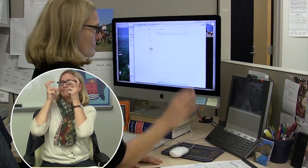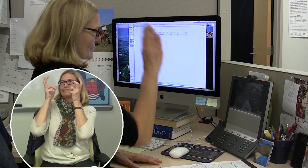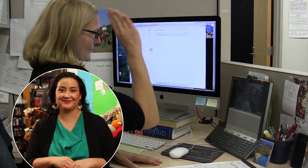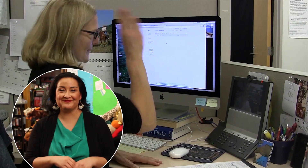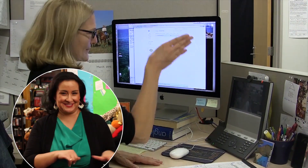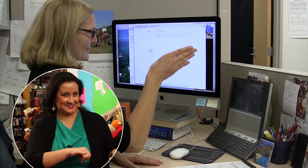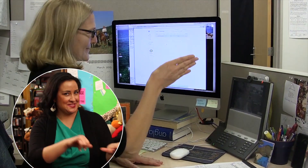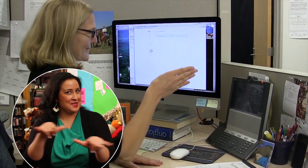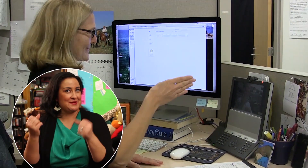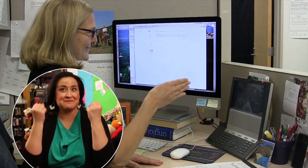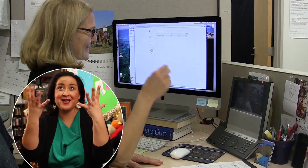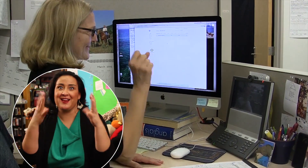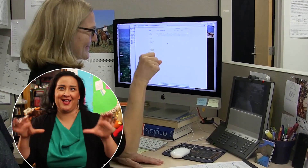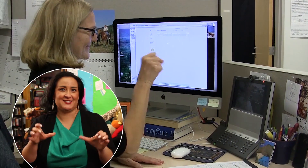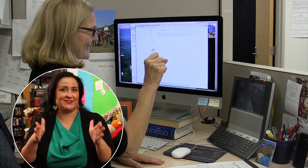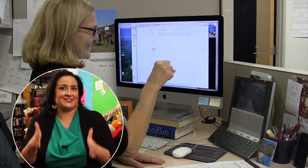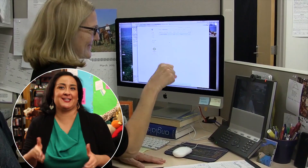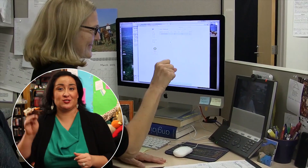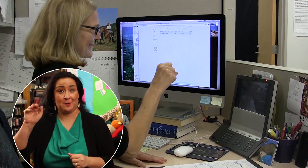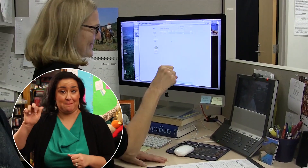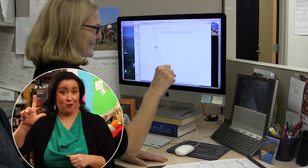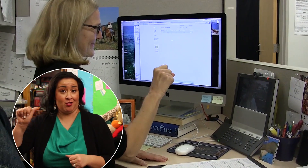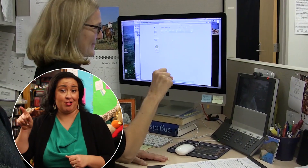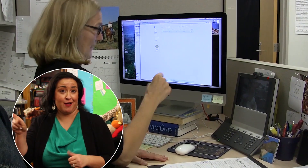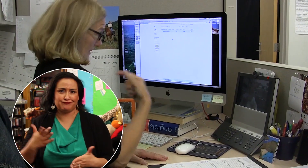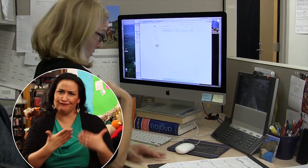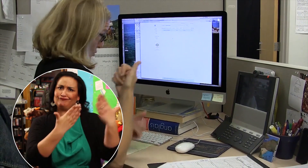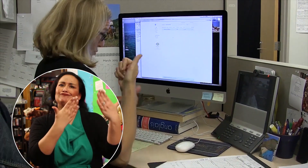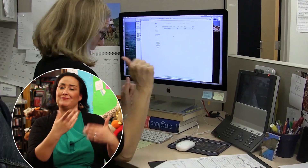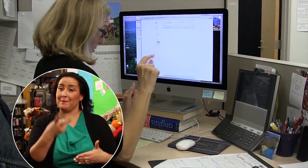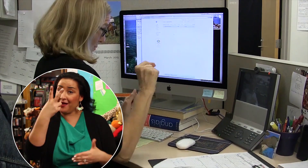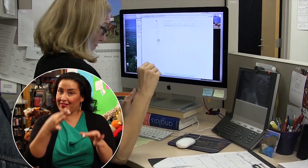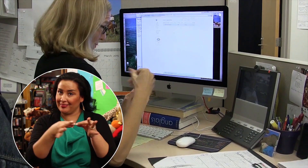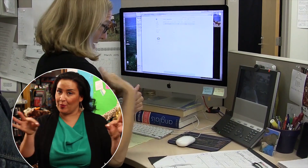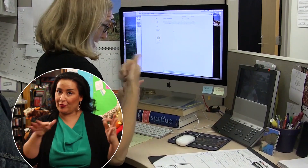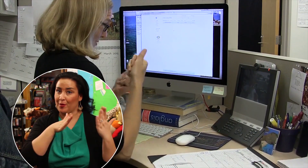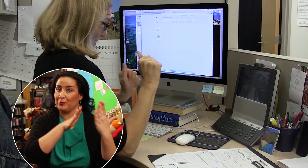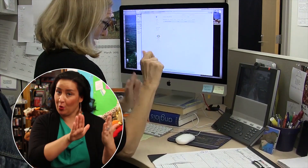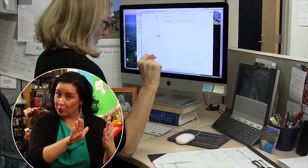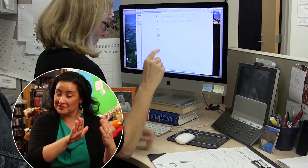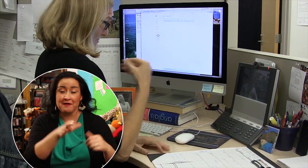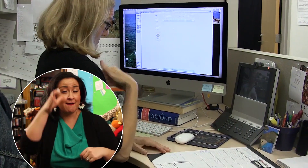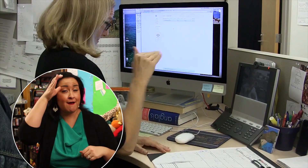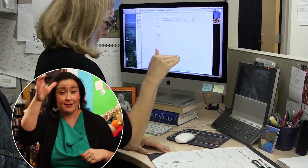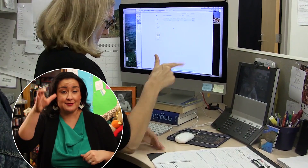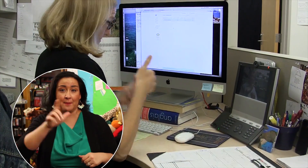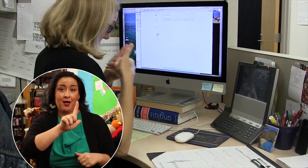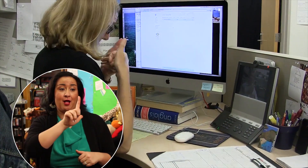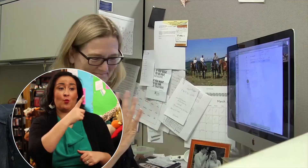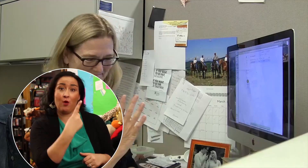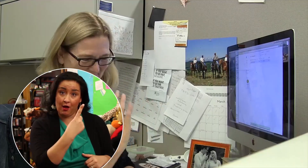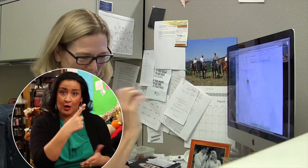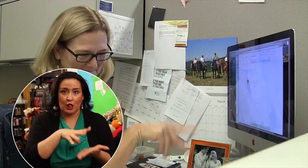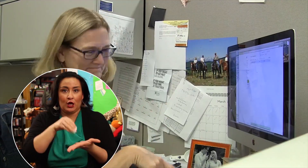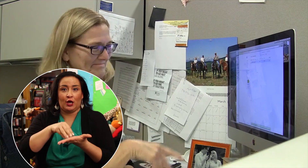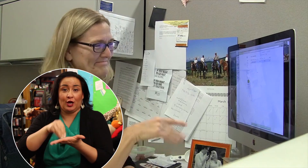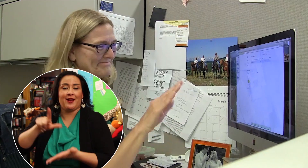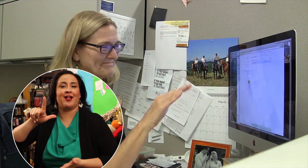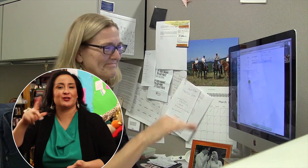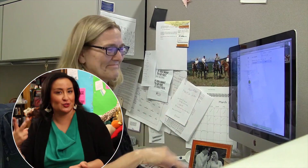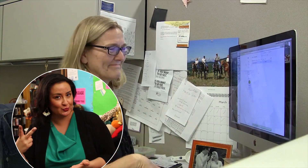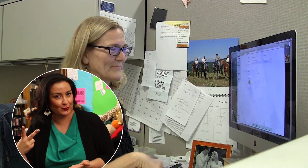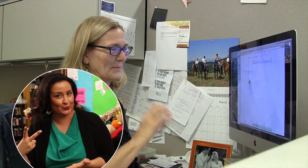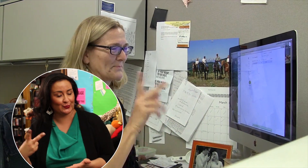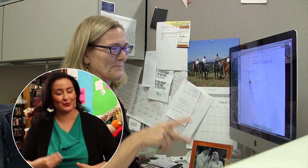everything visually. Hello. As with many activists, Marla is proposing a bilingual approach, what they like to call